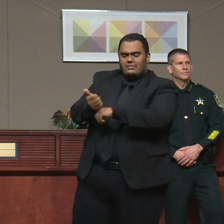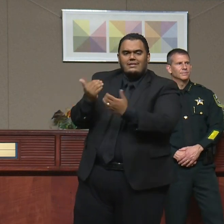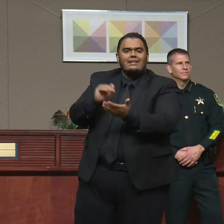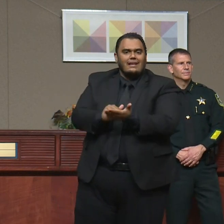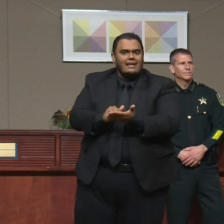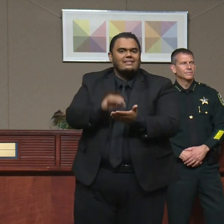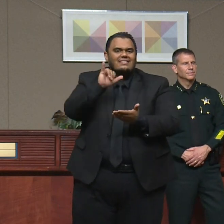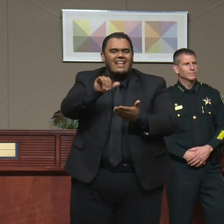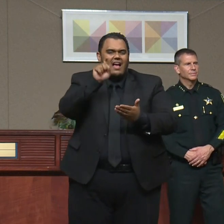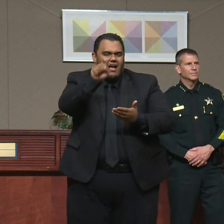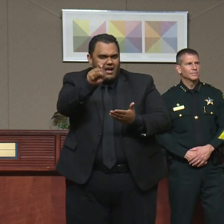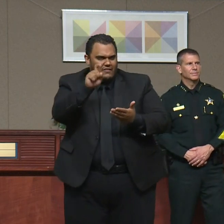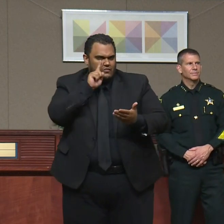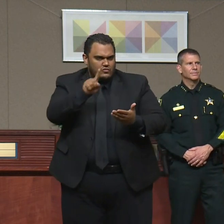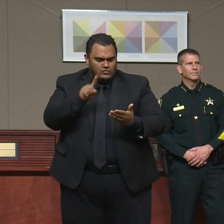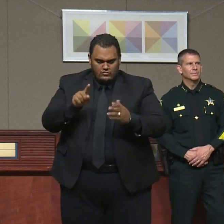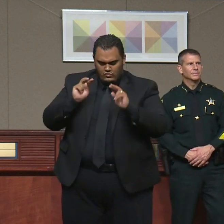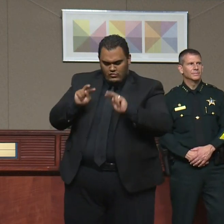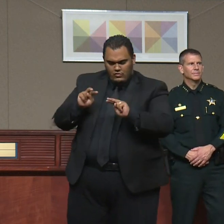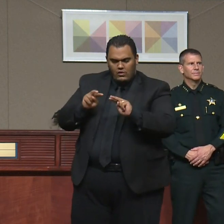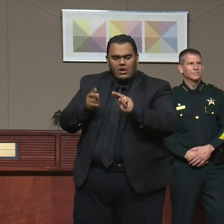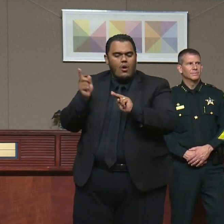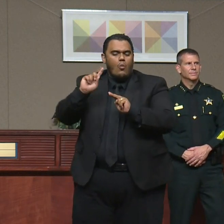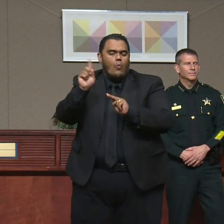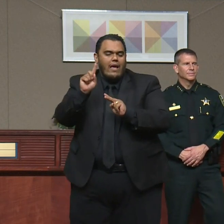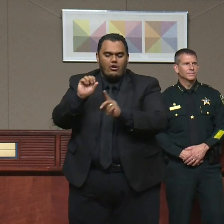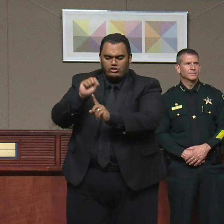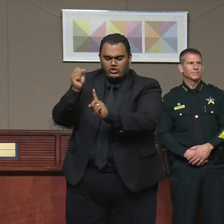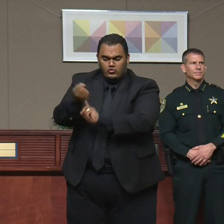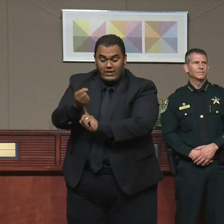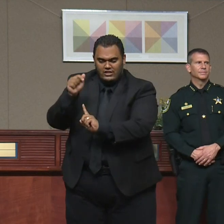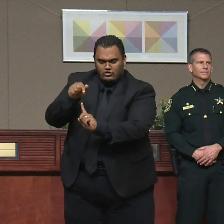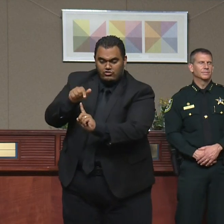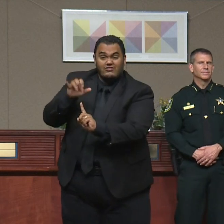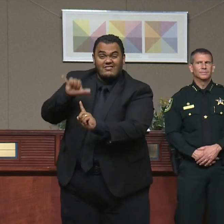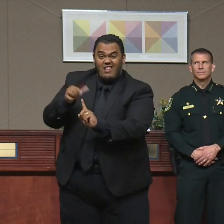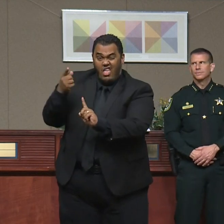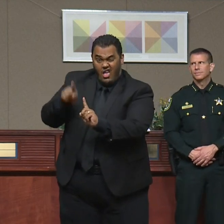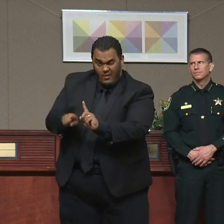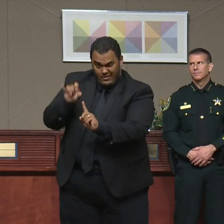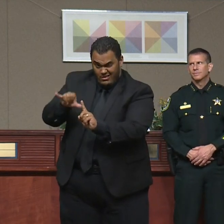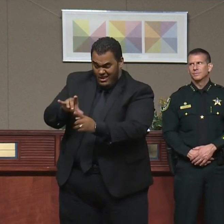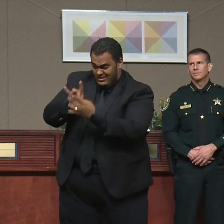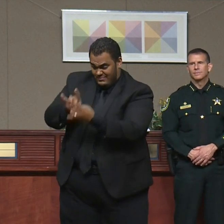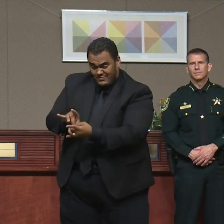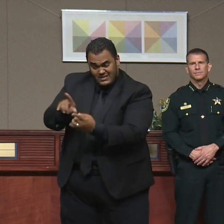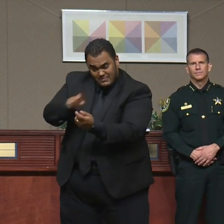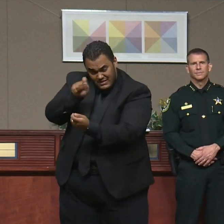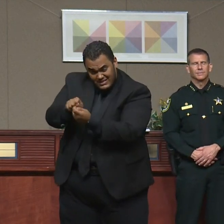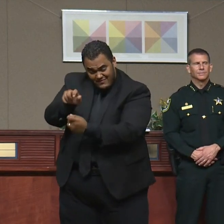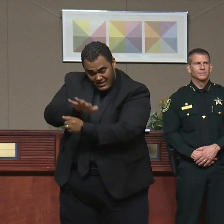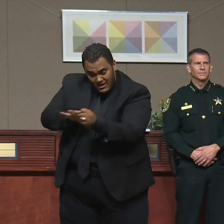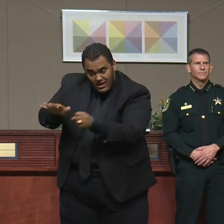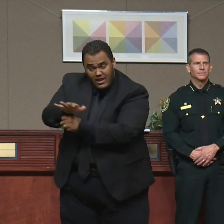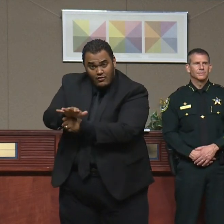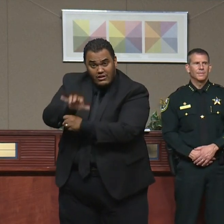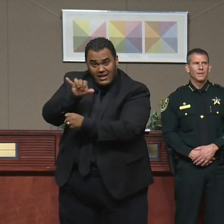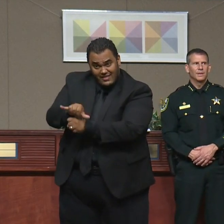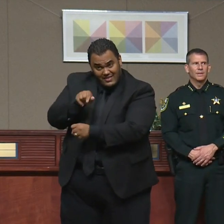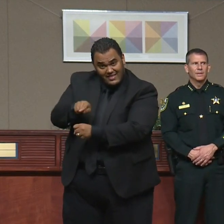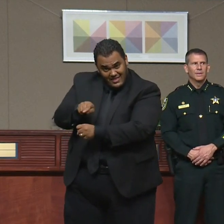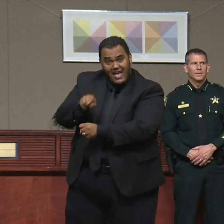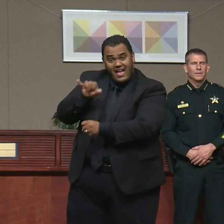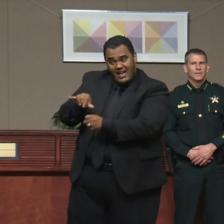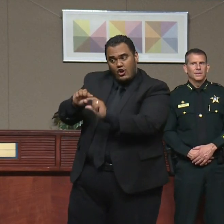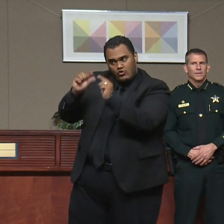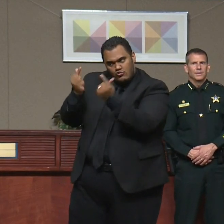increase of the infection. Where is that happening? Is that located to a place? Is that located to a type of activity? Is that located to a specific